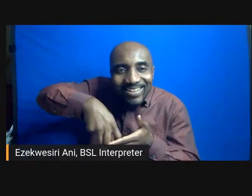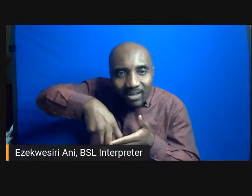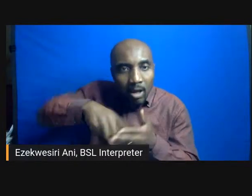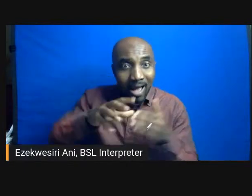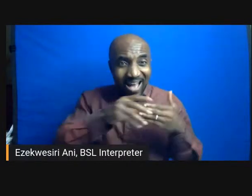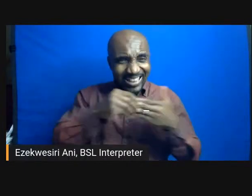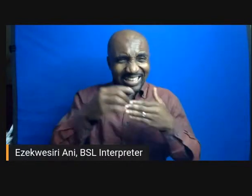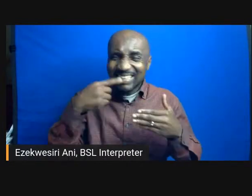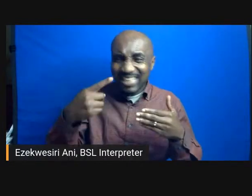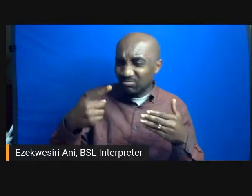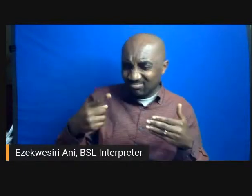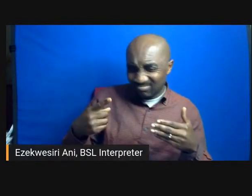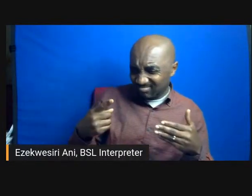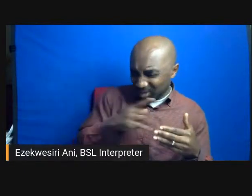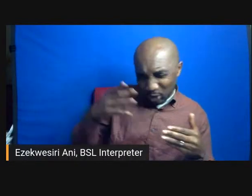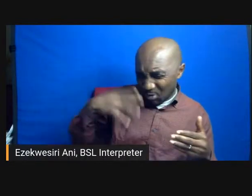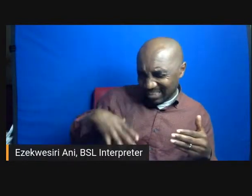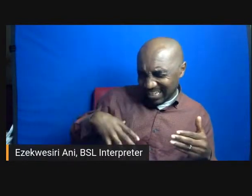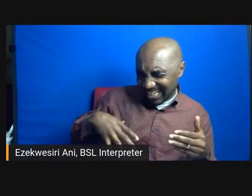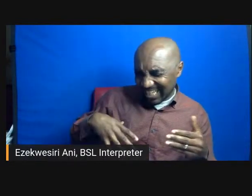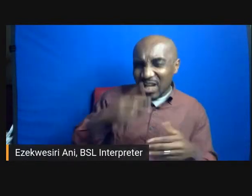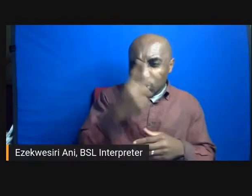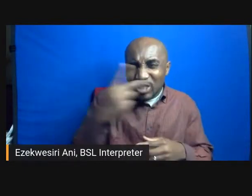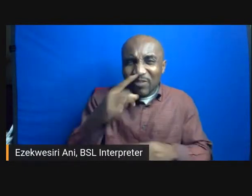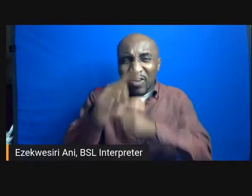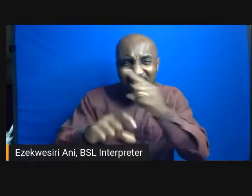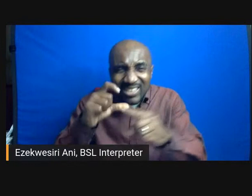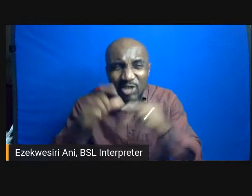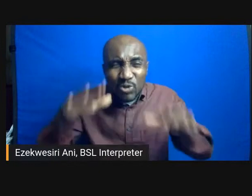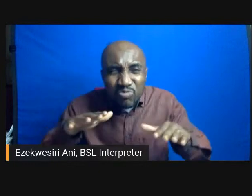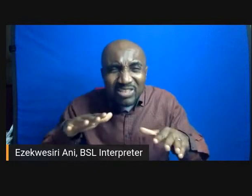of civilized 21st century Britain.